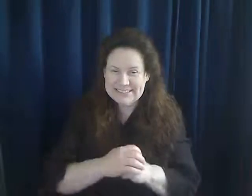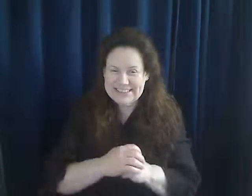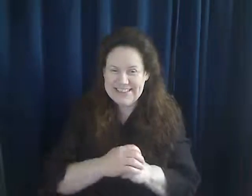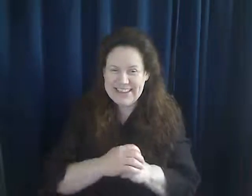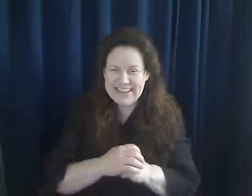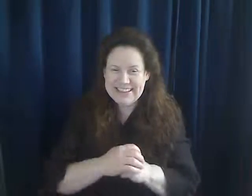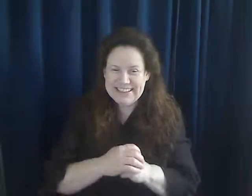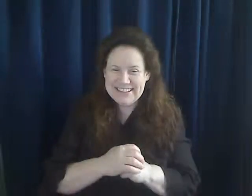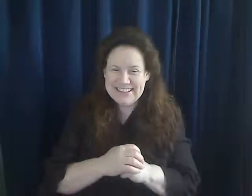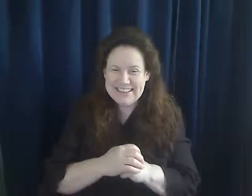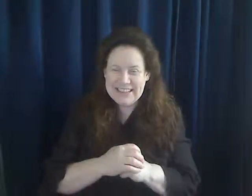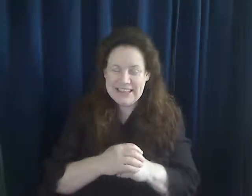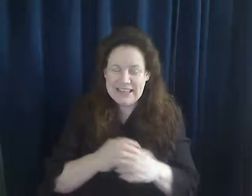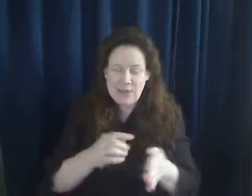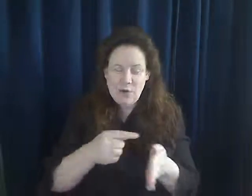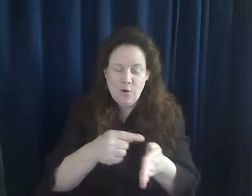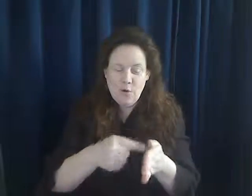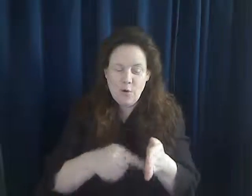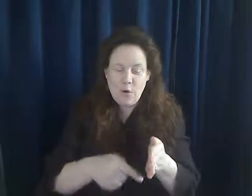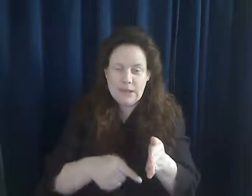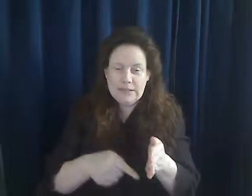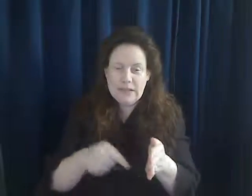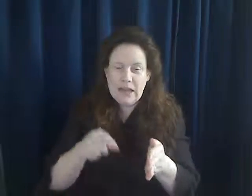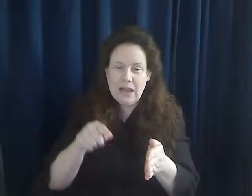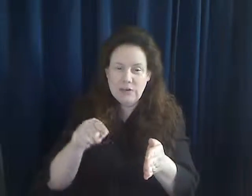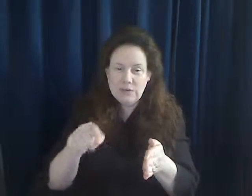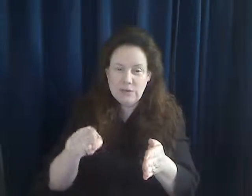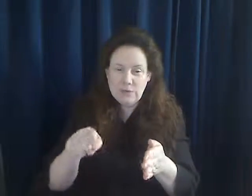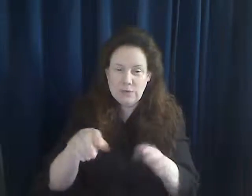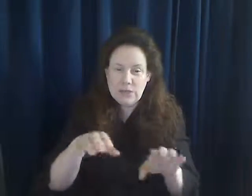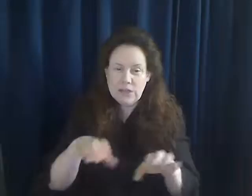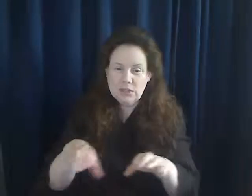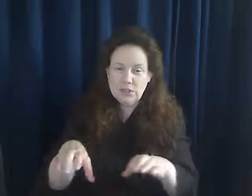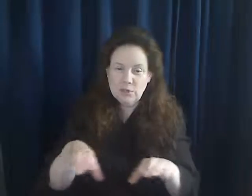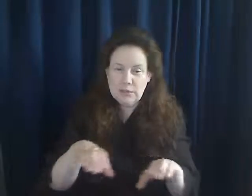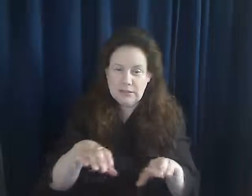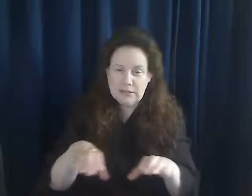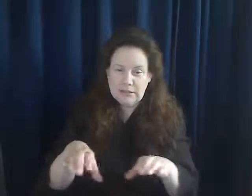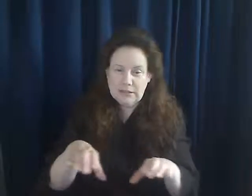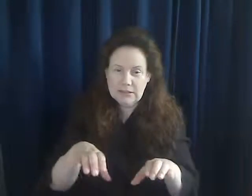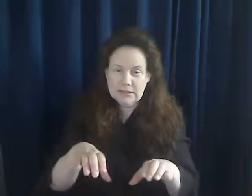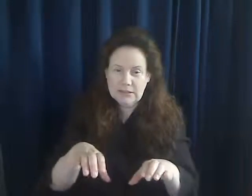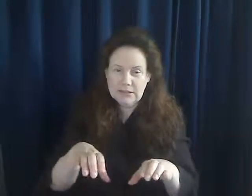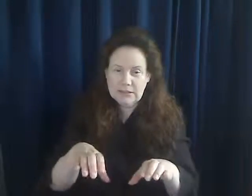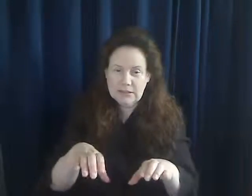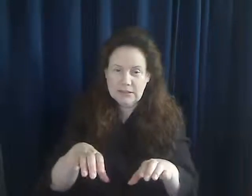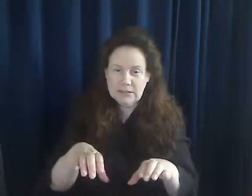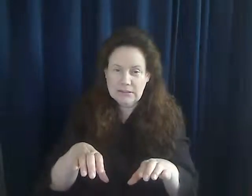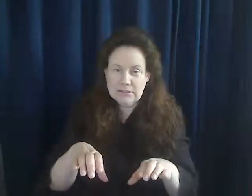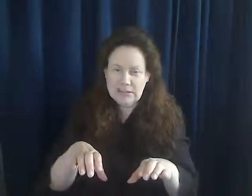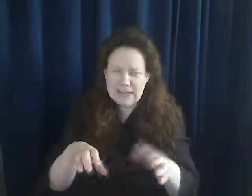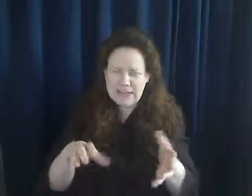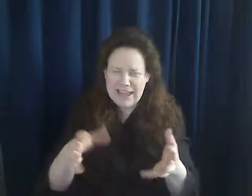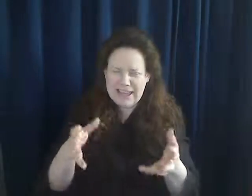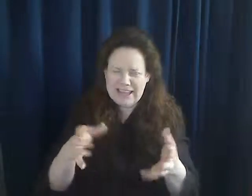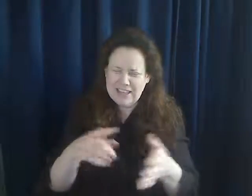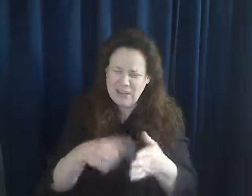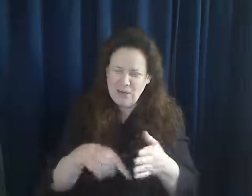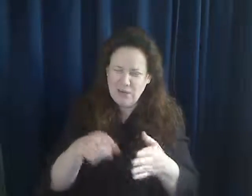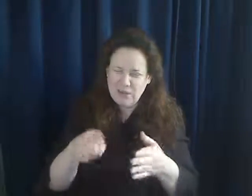Did you get it? What are you doing? And then I add, like,